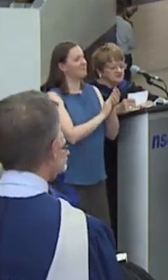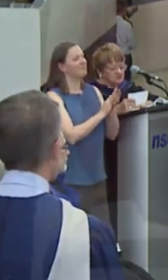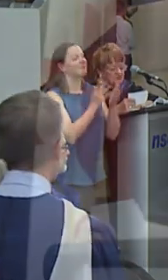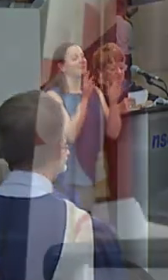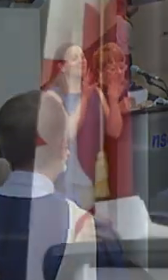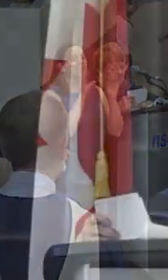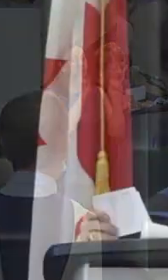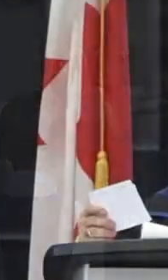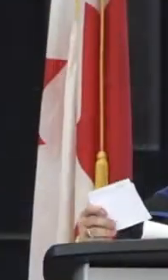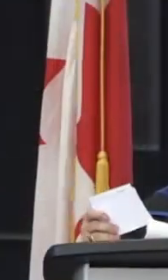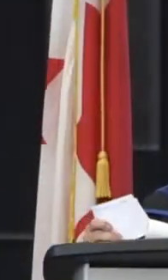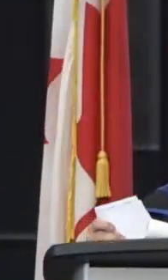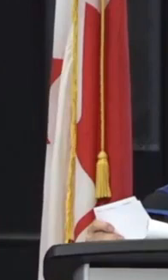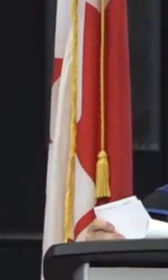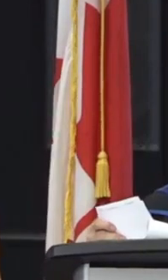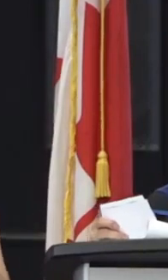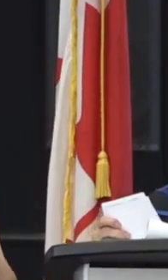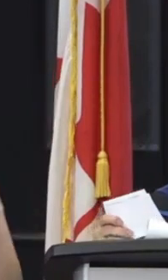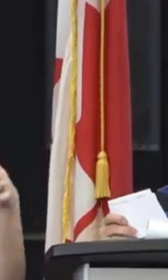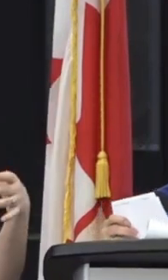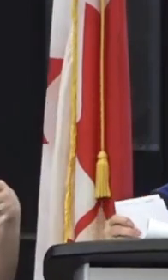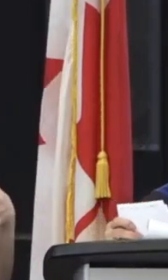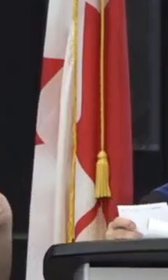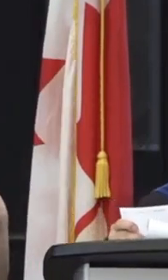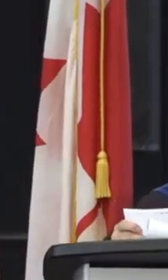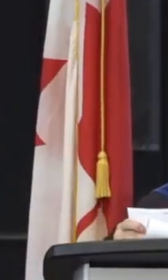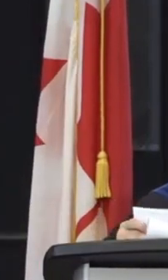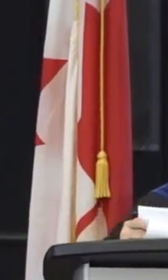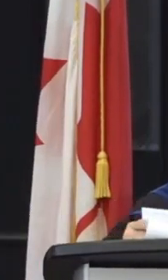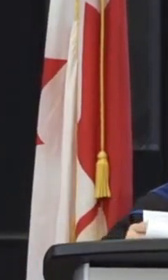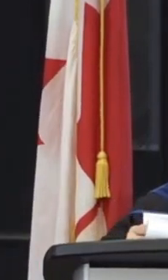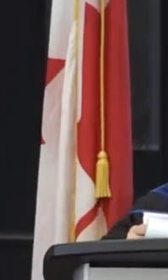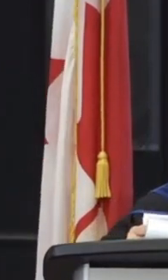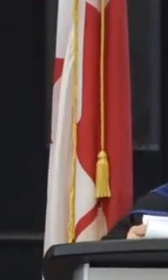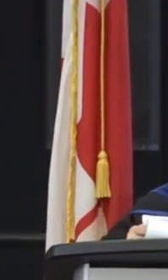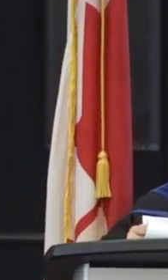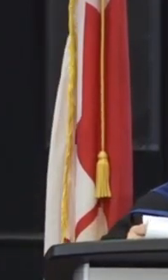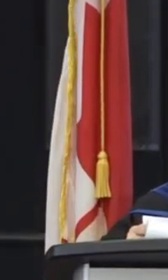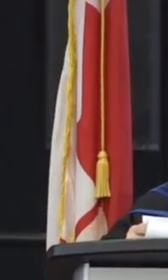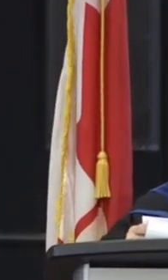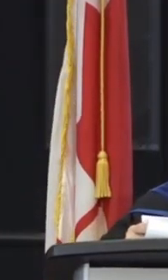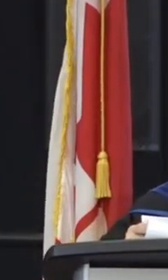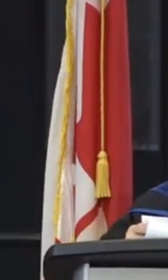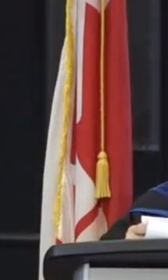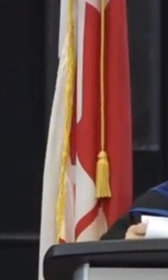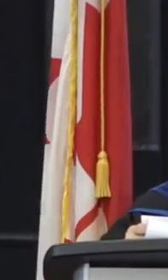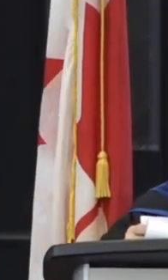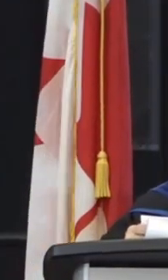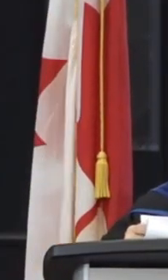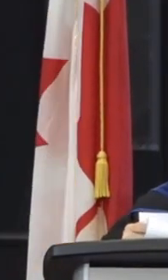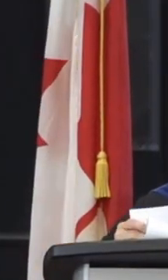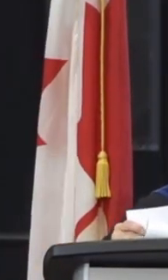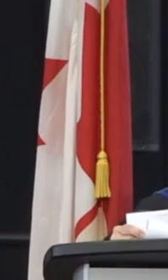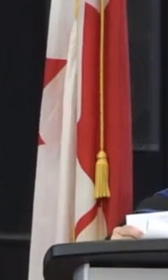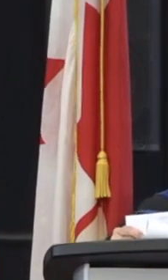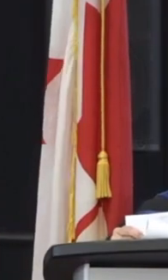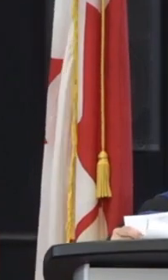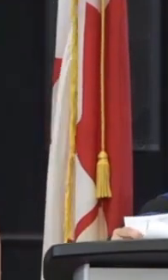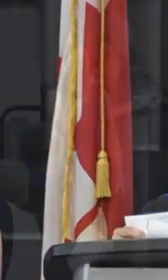Mr. President, the candidates for the Diploma in Pharmacy Technician, Hurir El